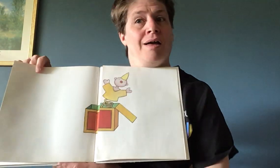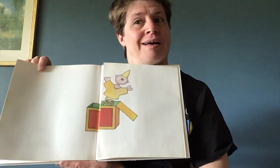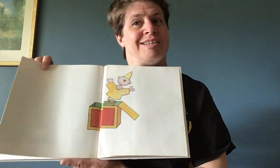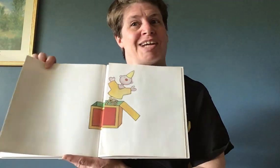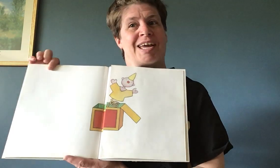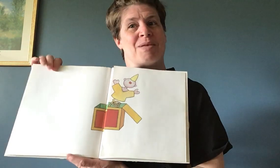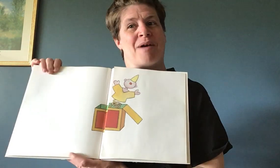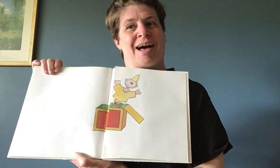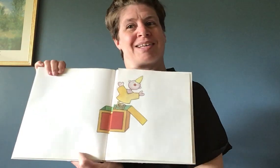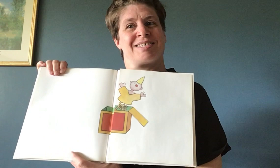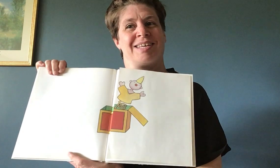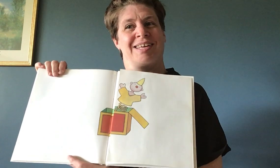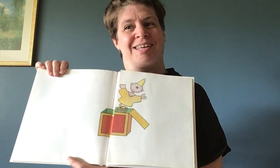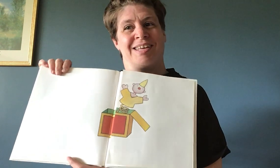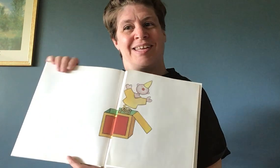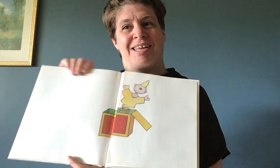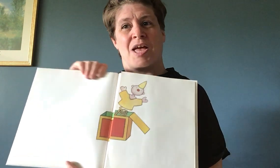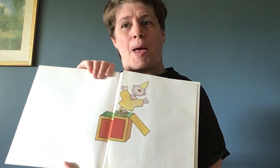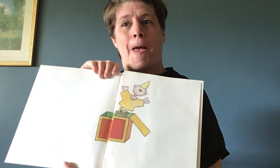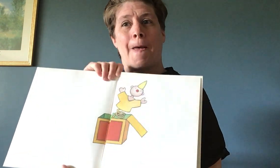A jack-in-the-box.